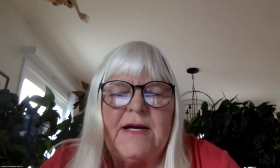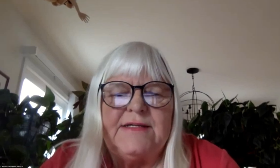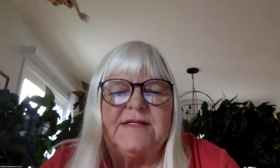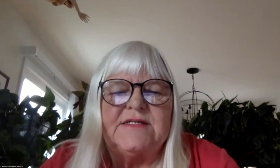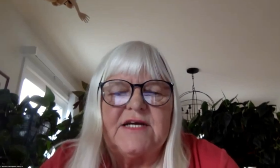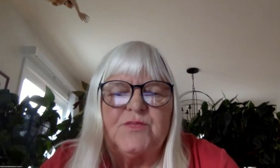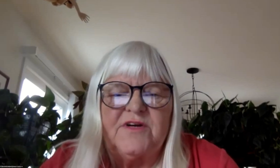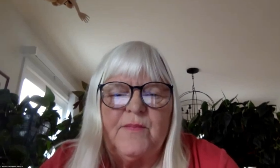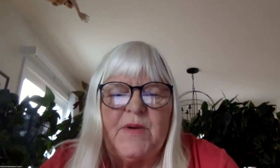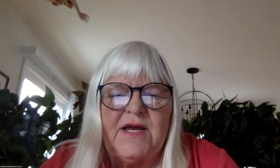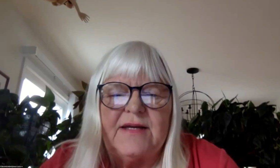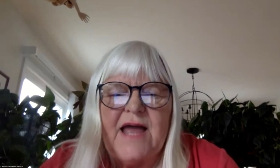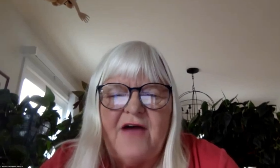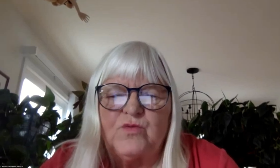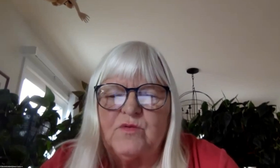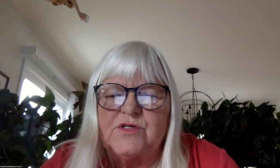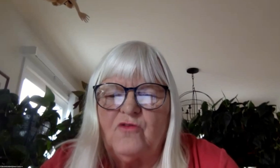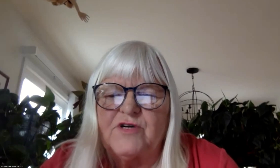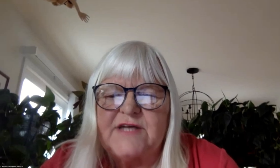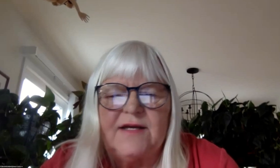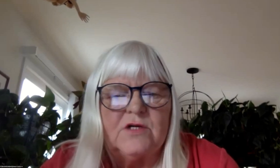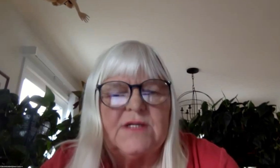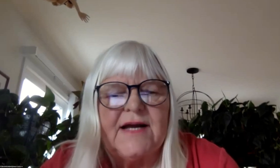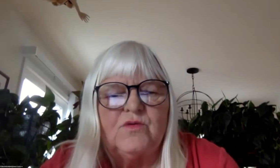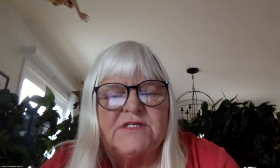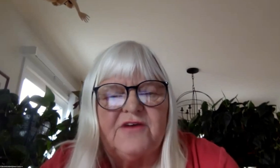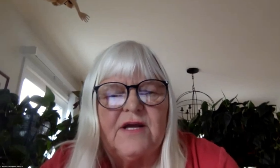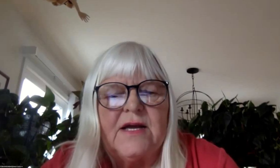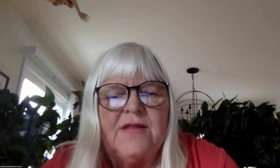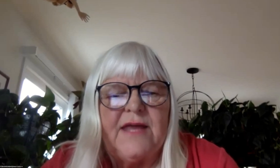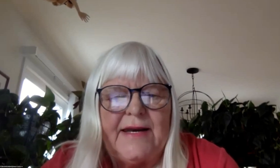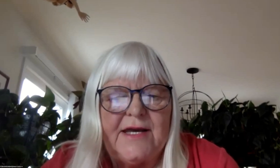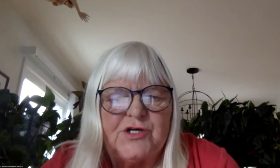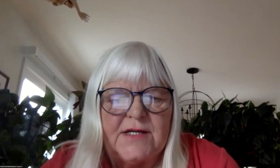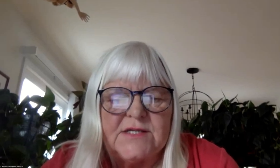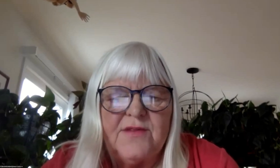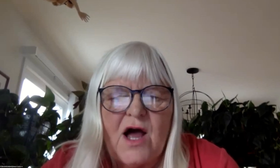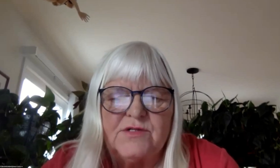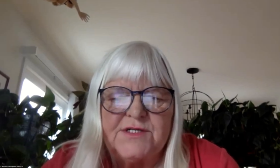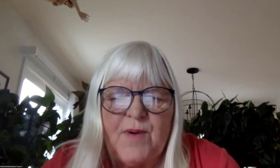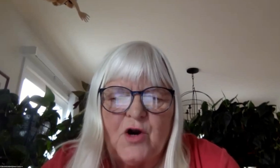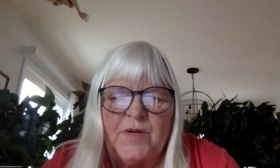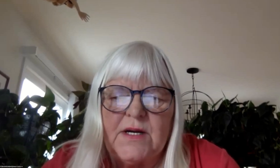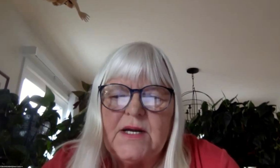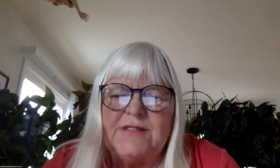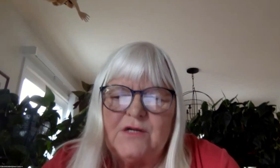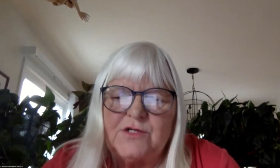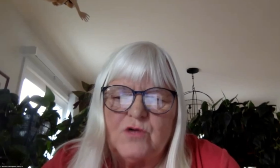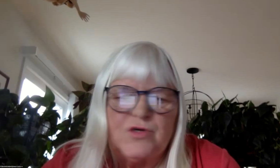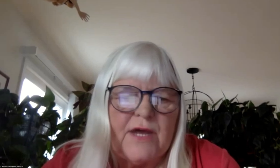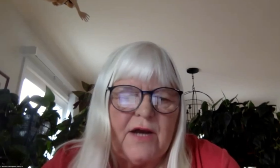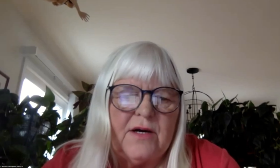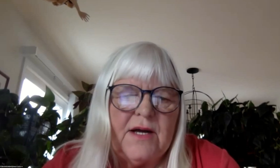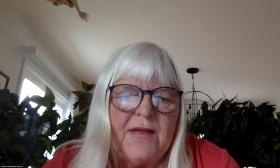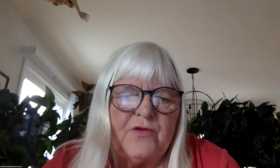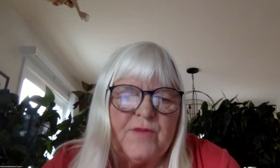worker did an assessment of me and laughed when it was over, saying it looked like I was saving the NHS, the housing department, adult